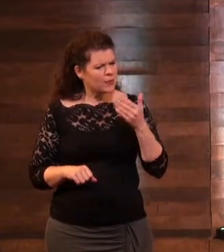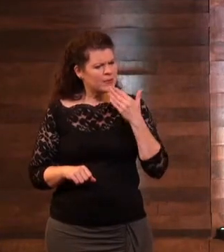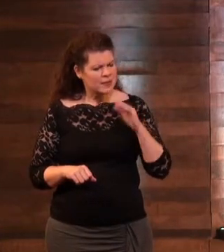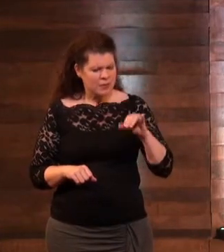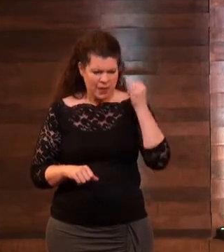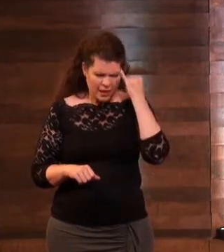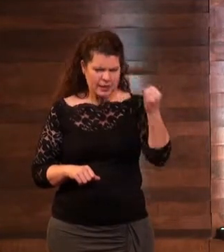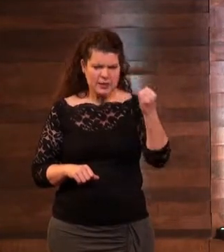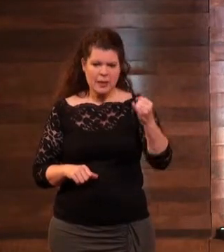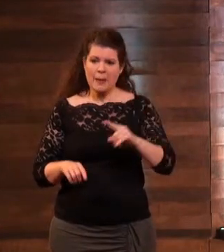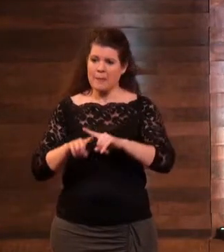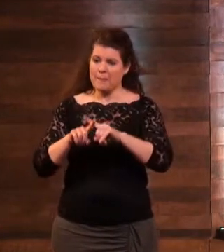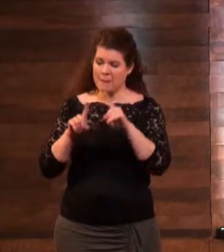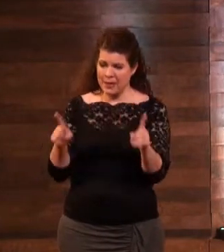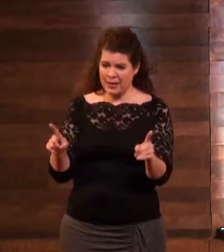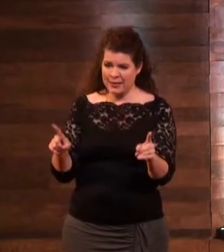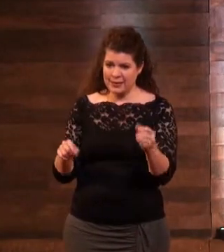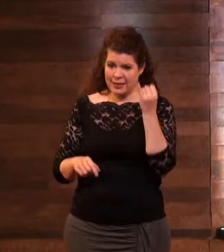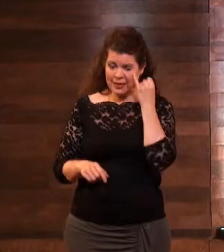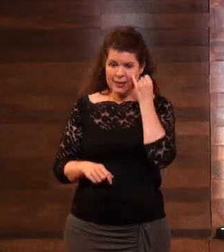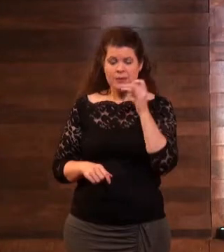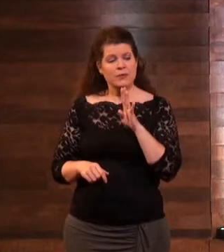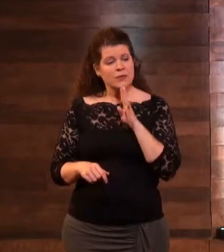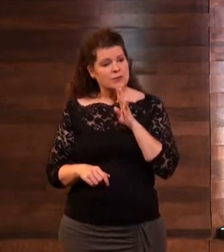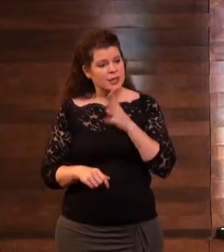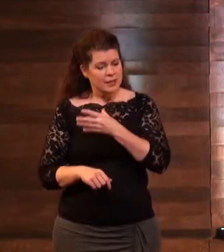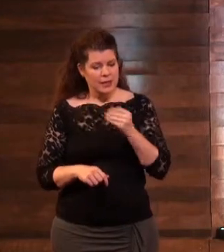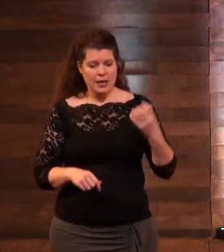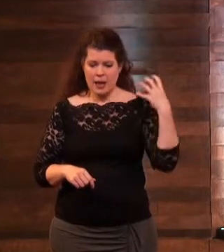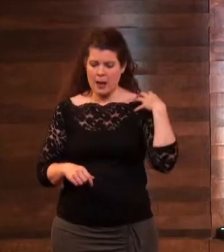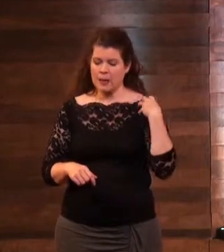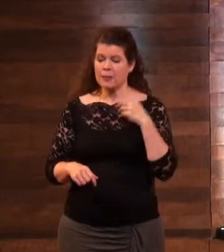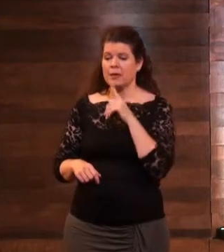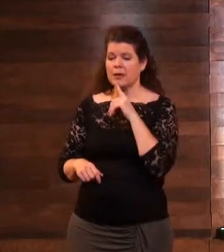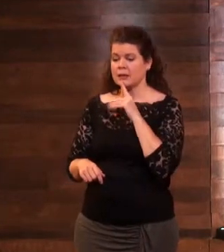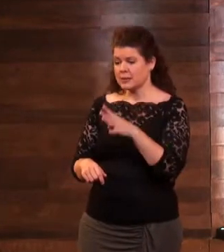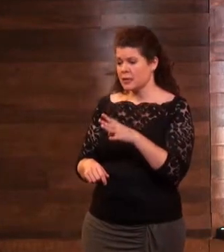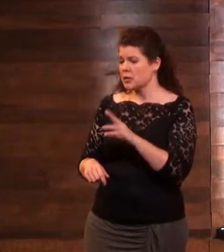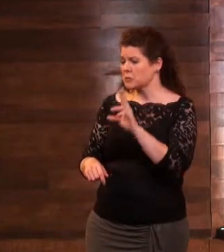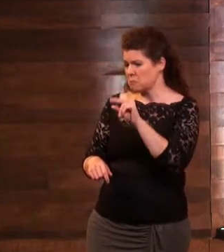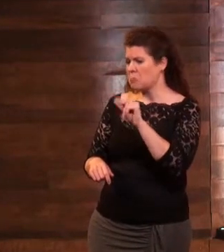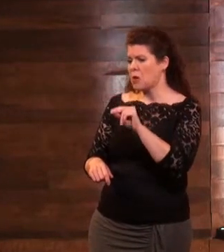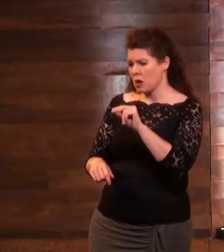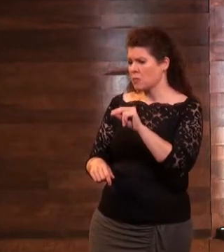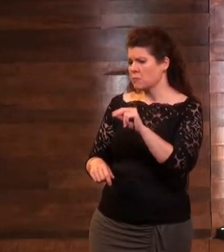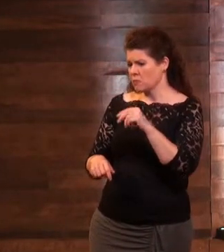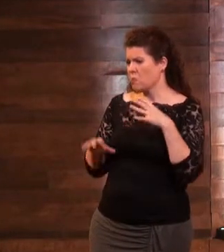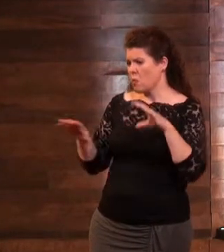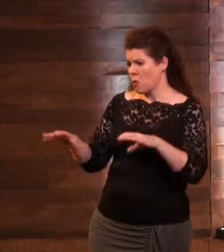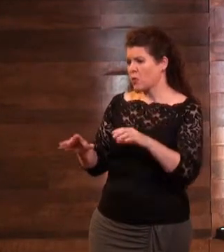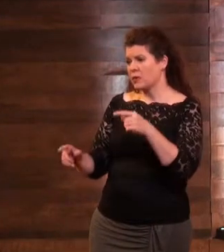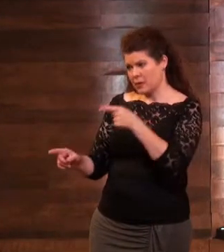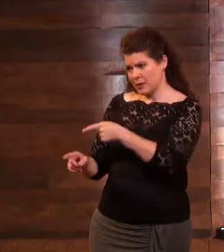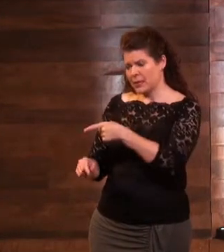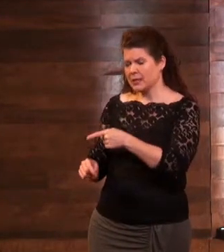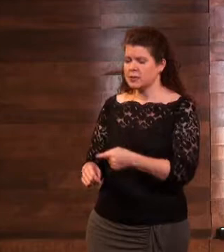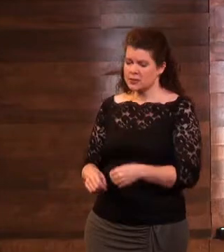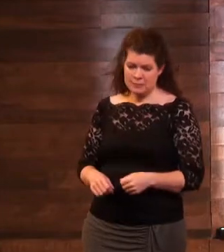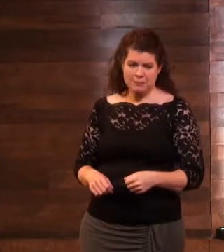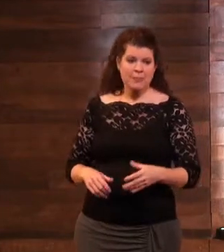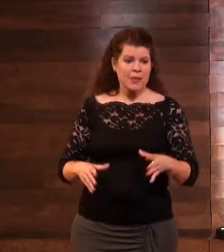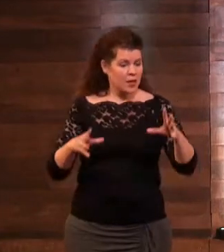to be, then that's the way it's got to be. And you and I need to accept that and support